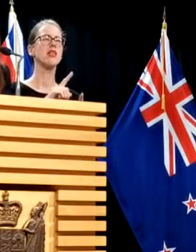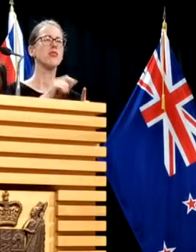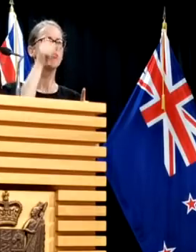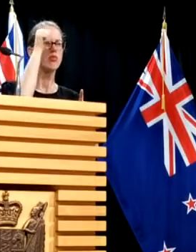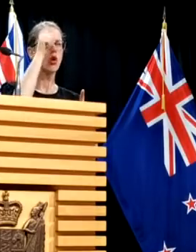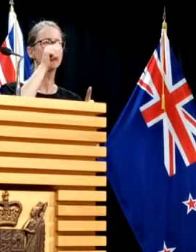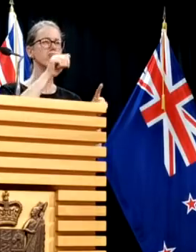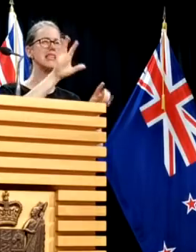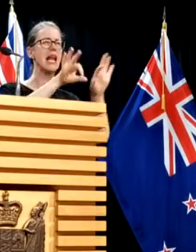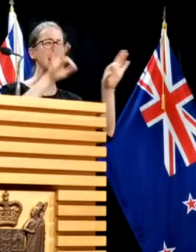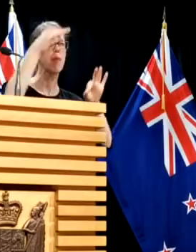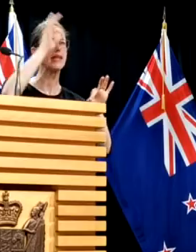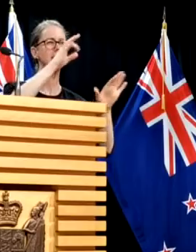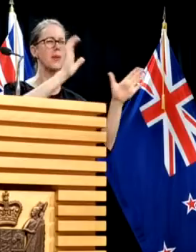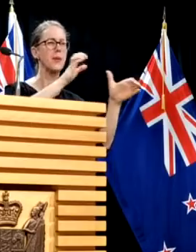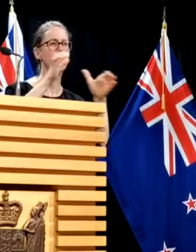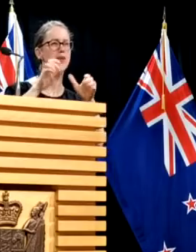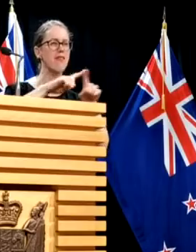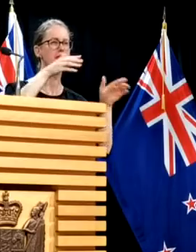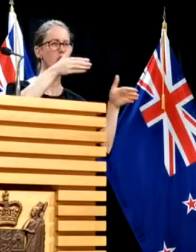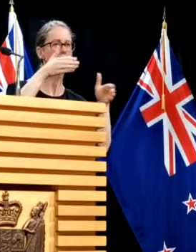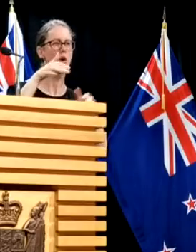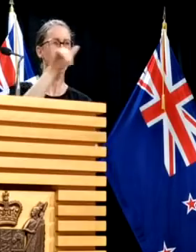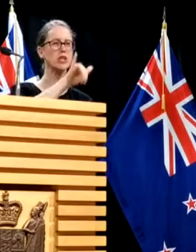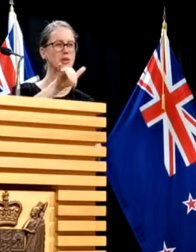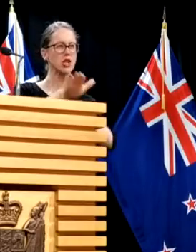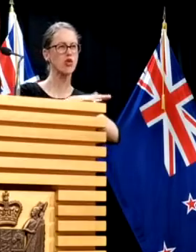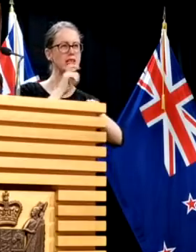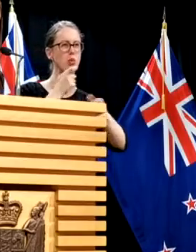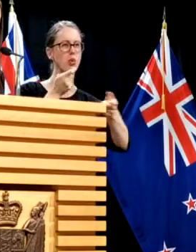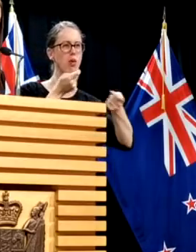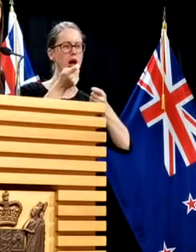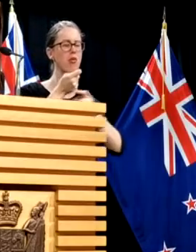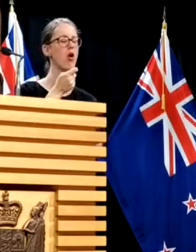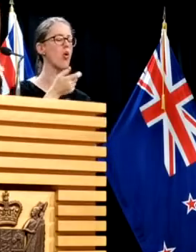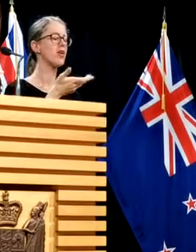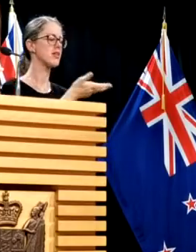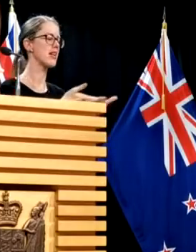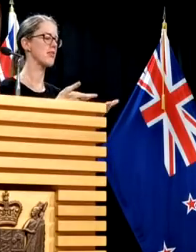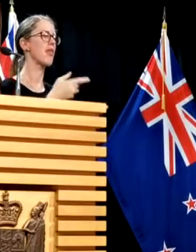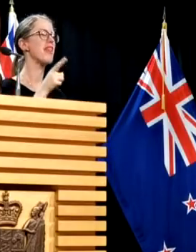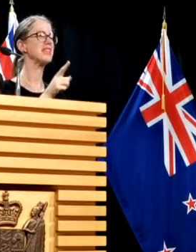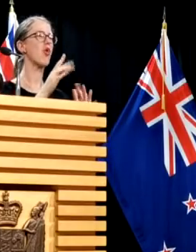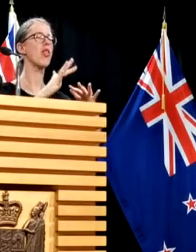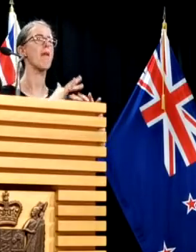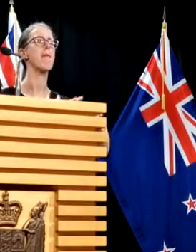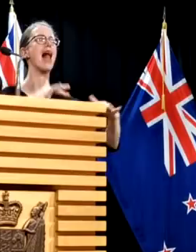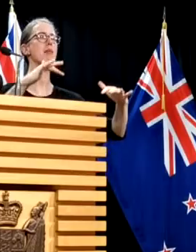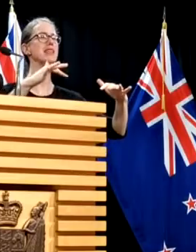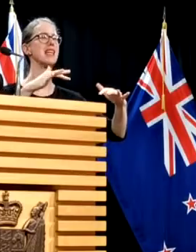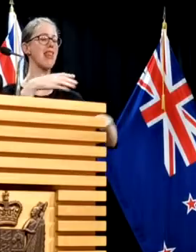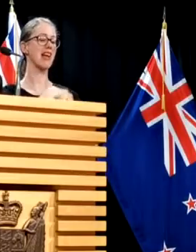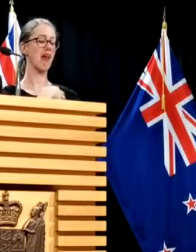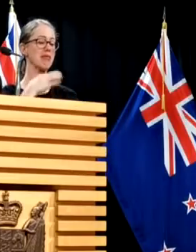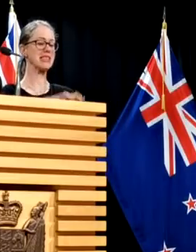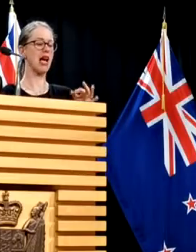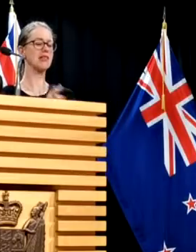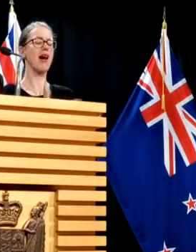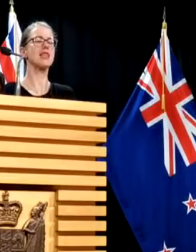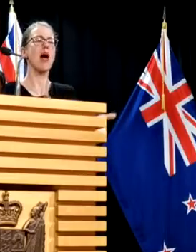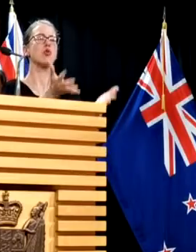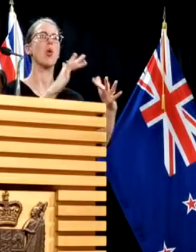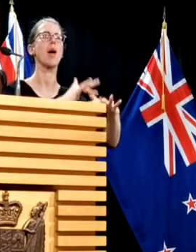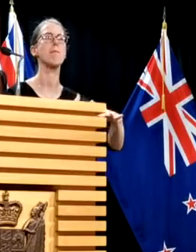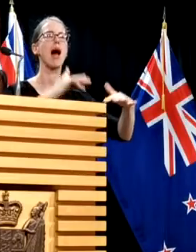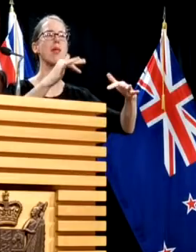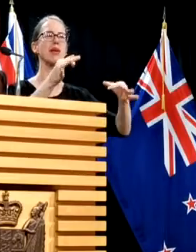that not being discussed yet? Yeah, well, look, there have been discussions around that, but we've been very mindful that those are actually decisions for the Parliament. So those aren't things that really we can stipulate,